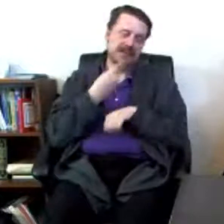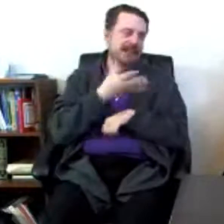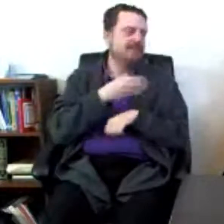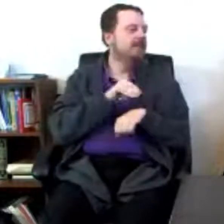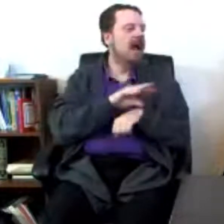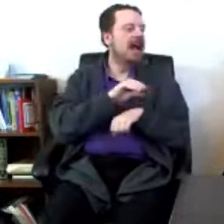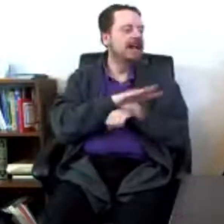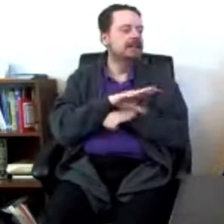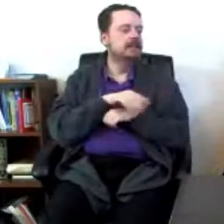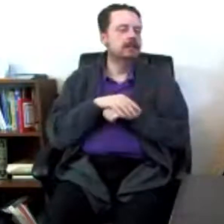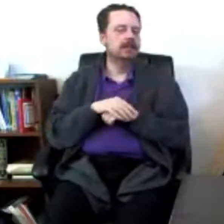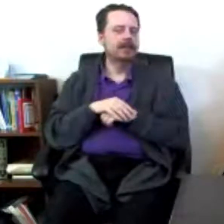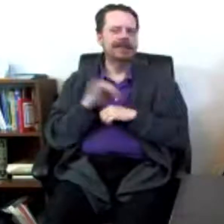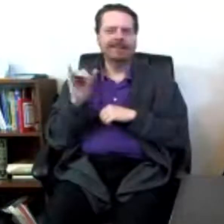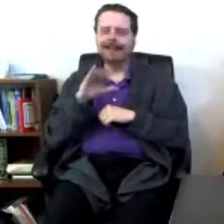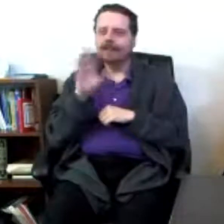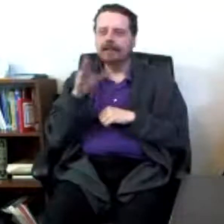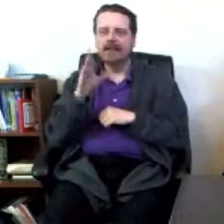the guidance of Allah.